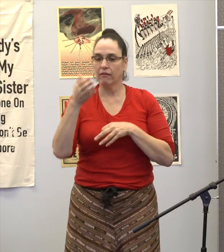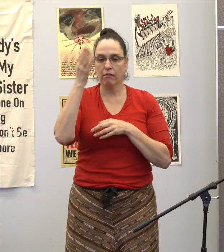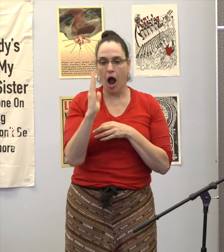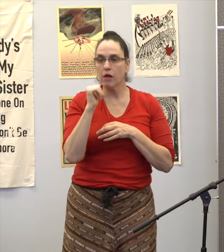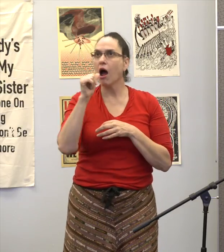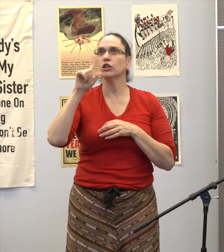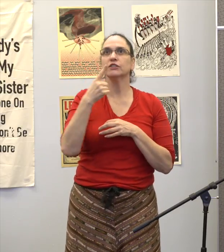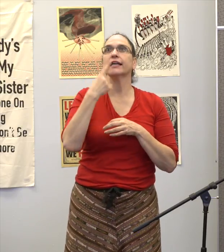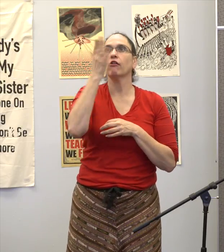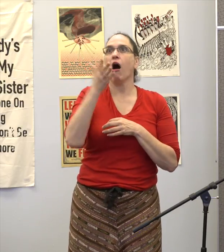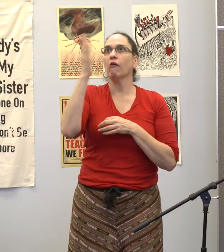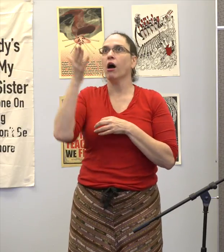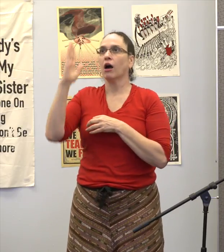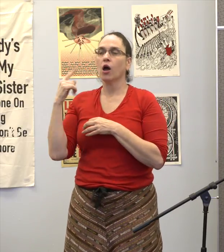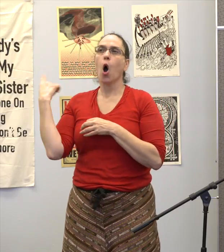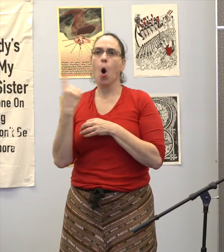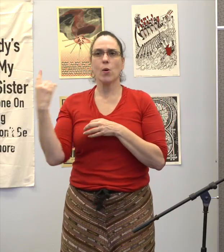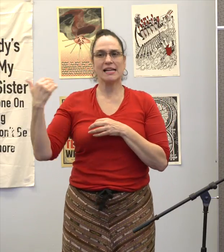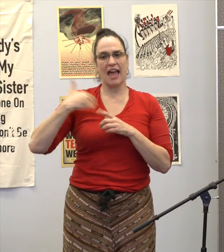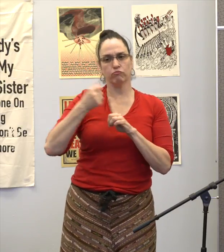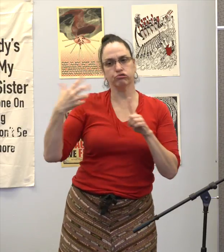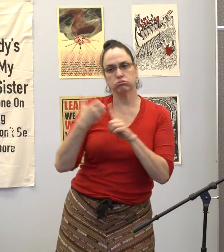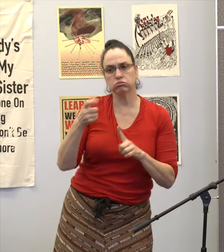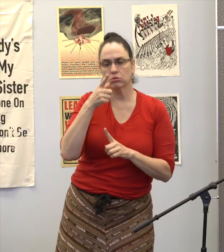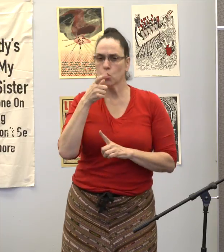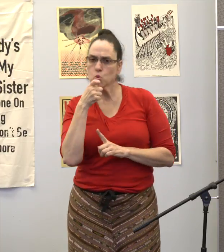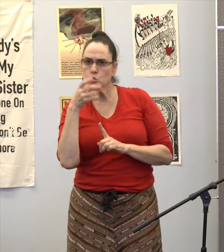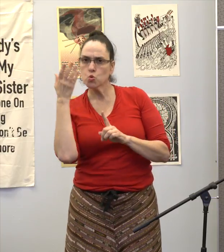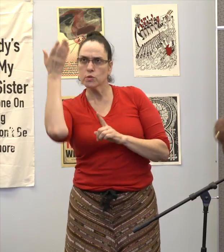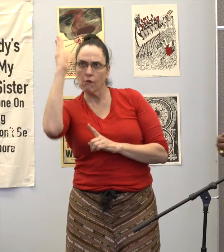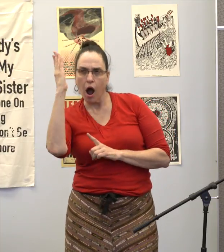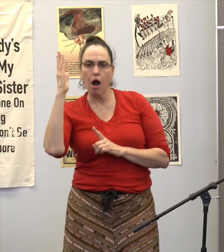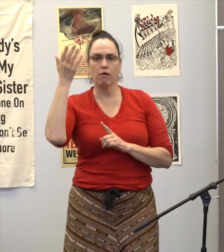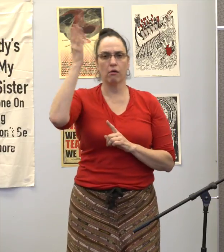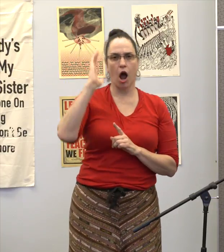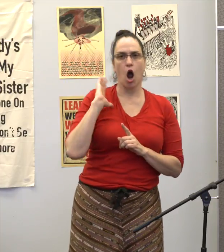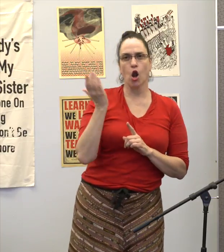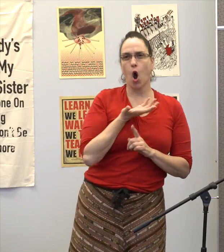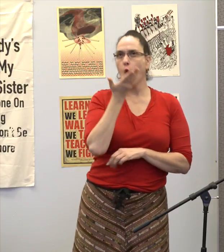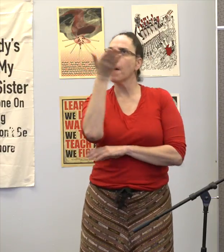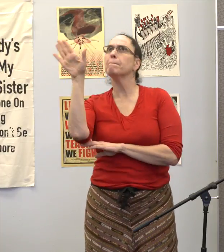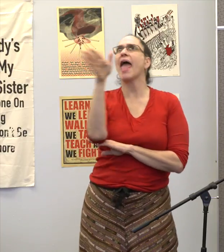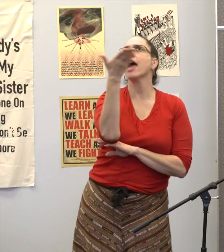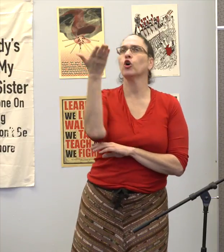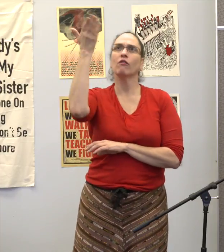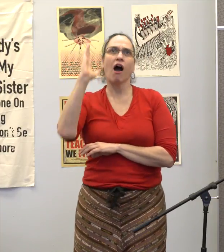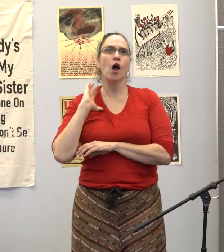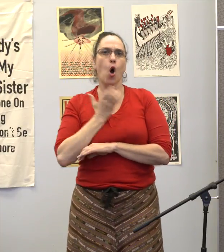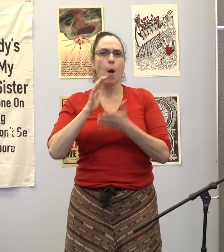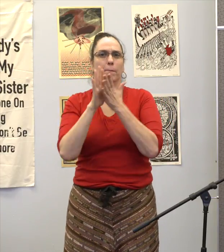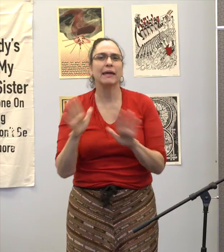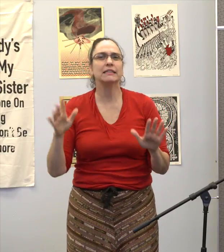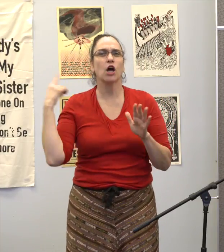saying God, God, God, God. You know, they would say God, our banner, or God, our peace. It was always